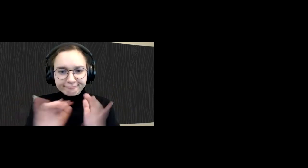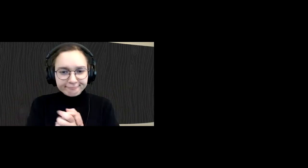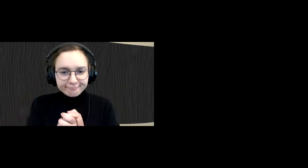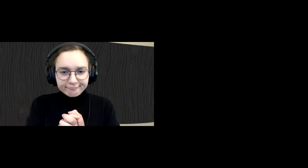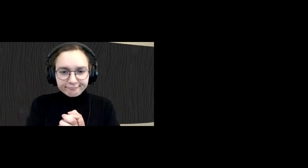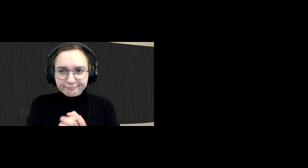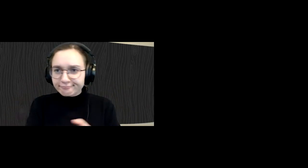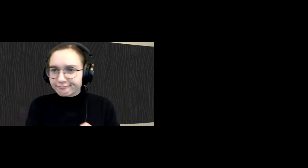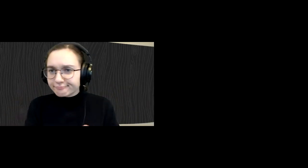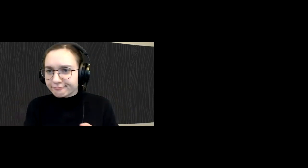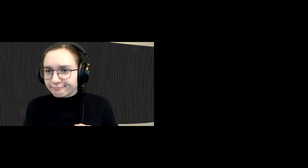It's just a black screen.